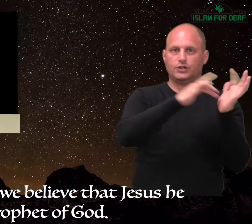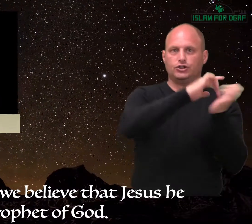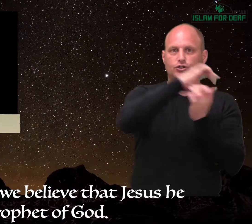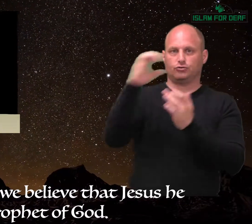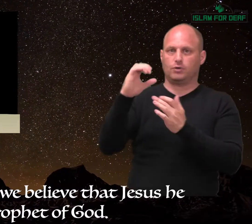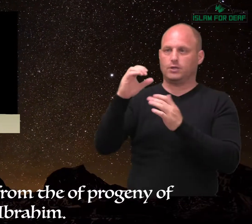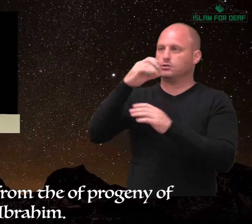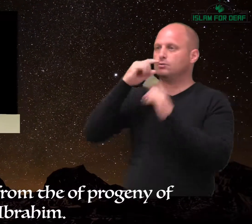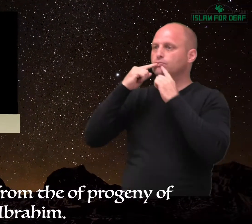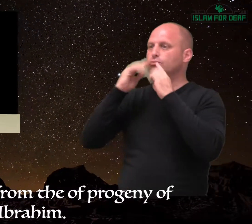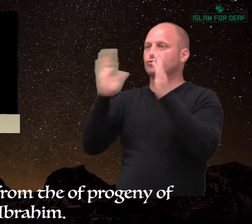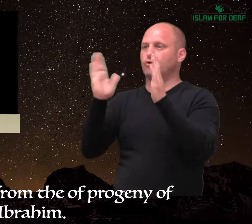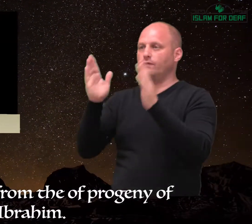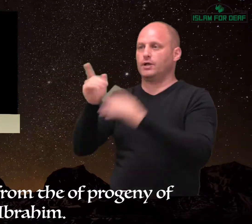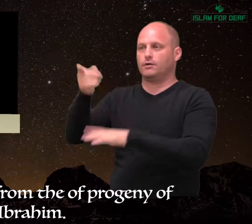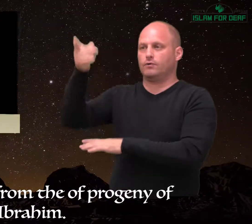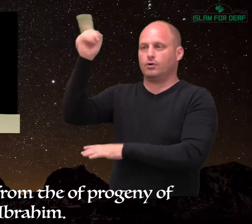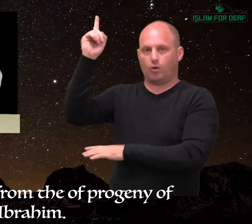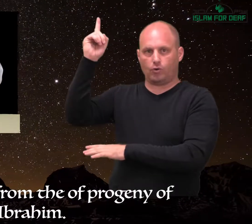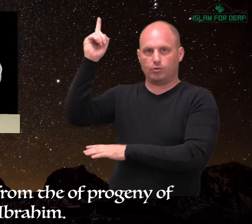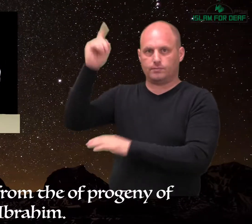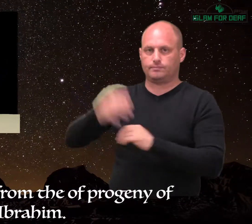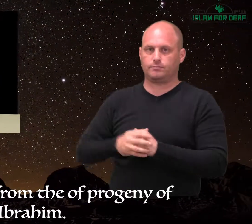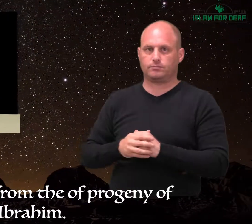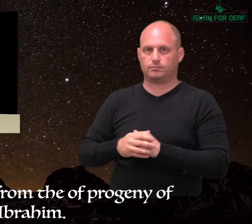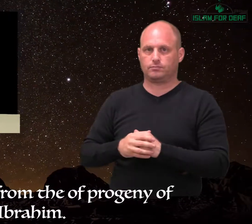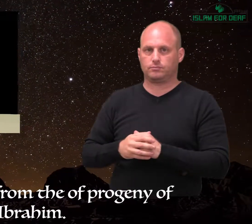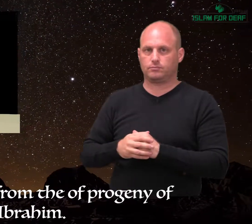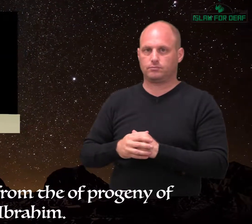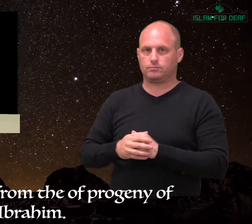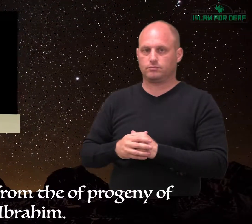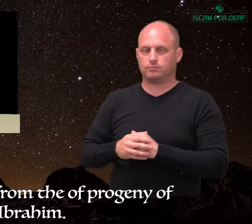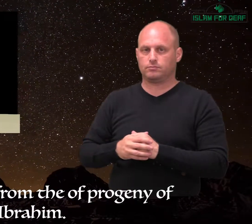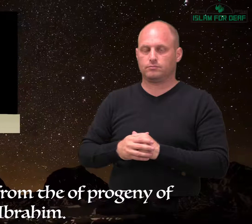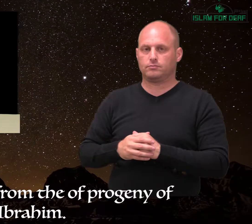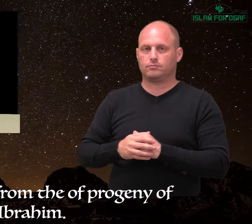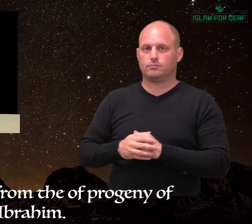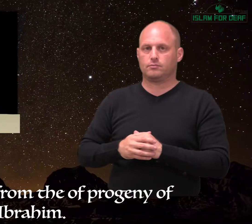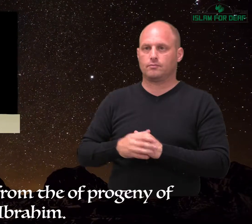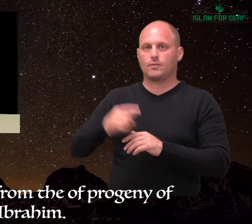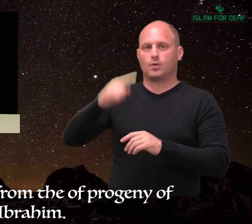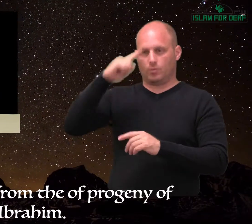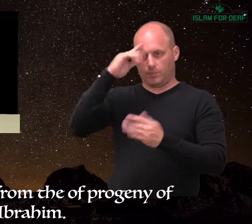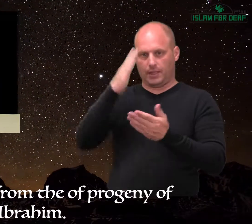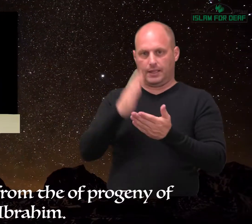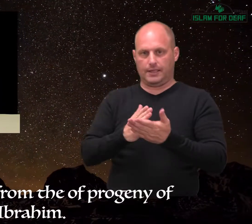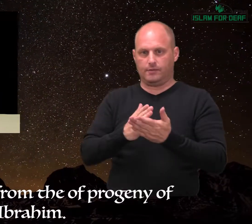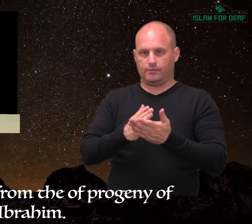he came from the progeny of Ibrahim.